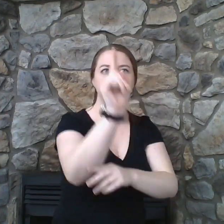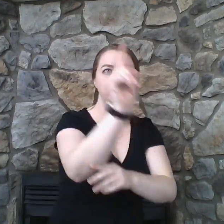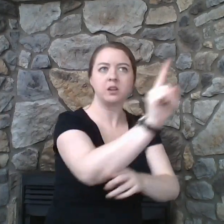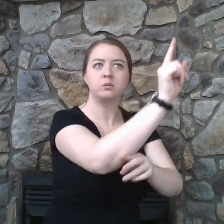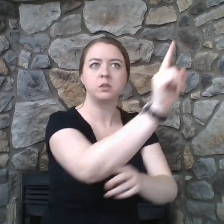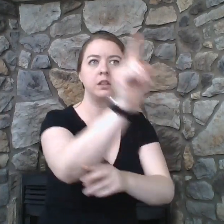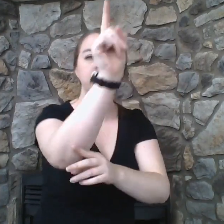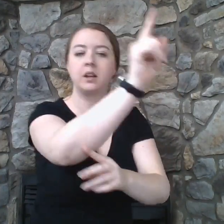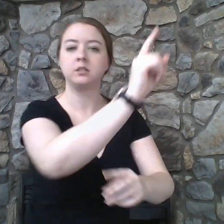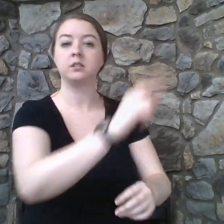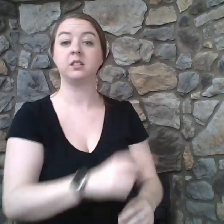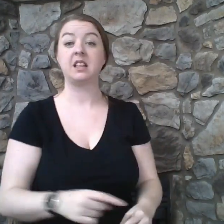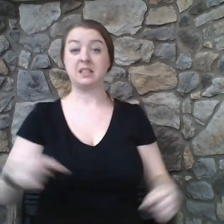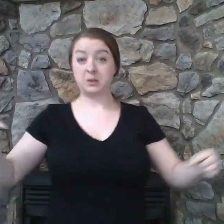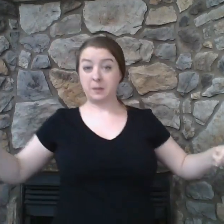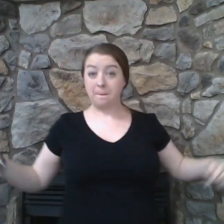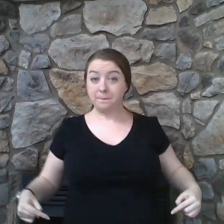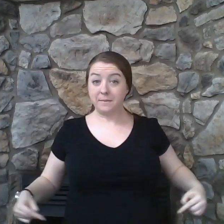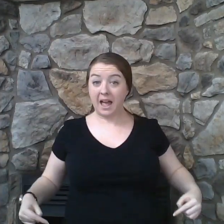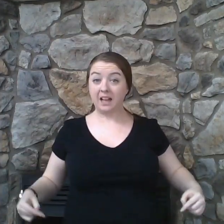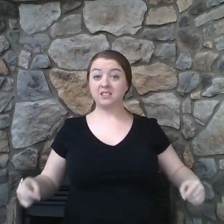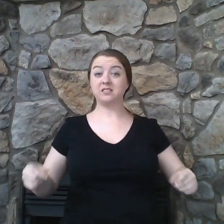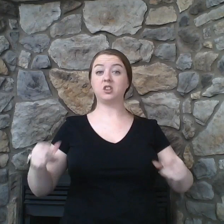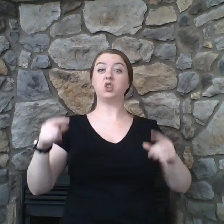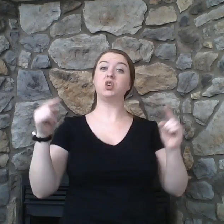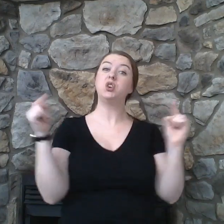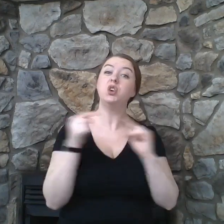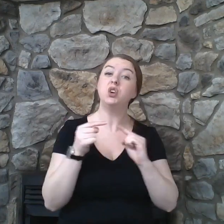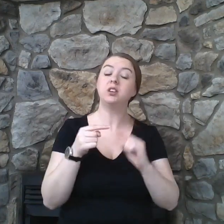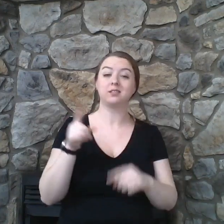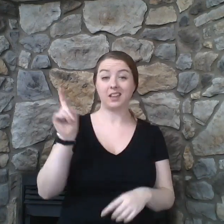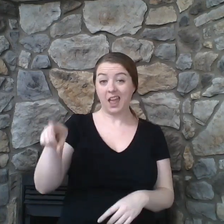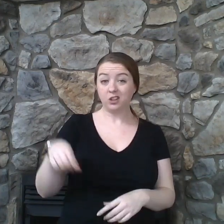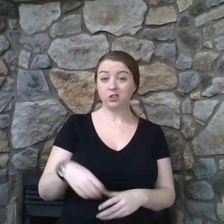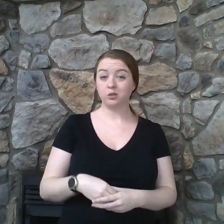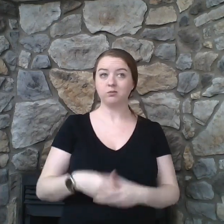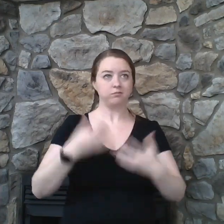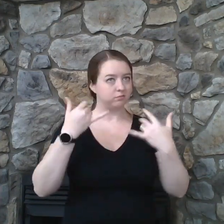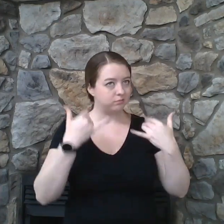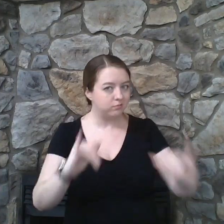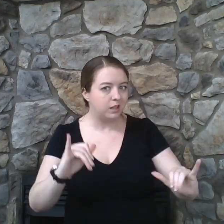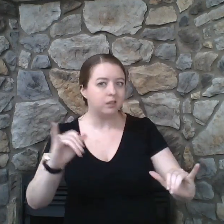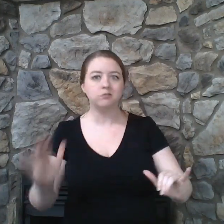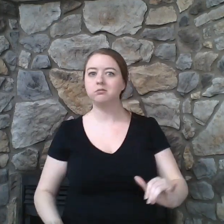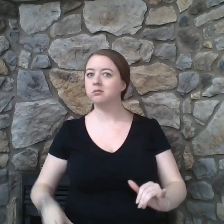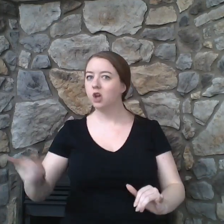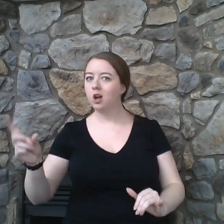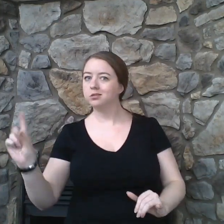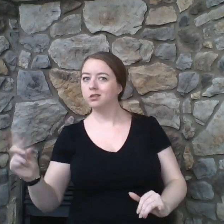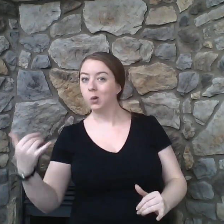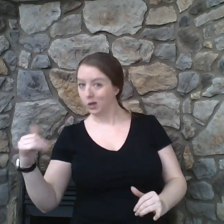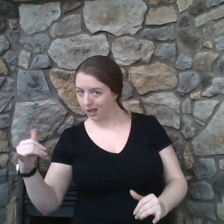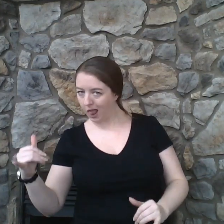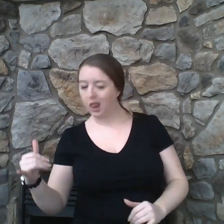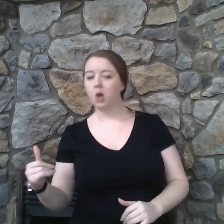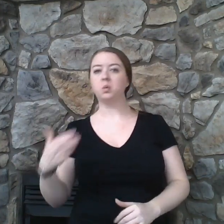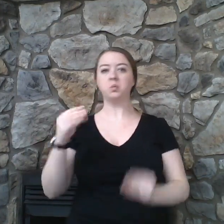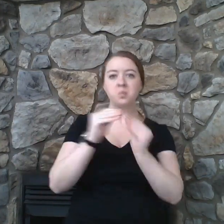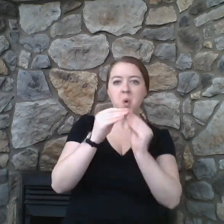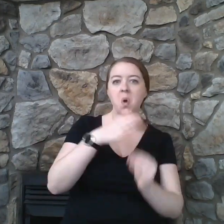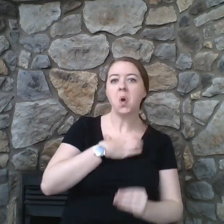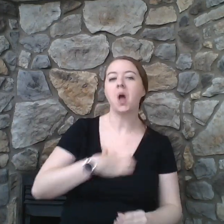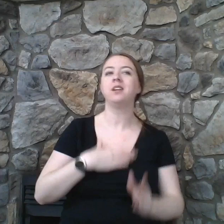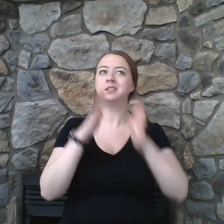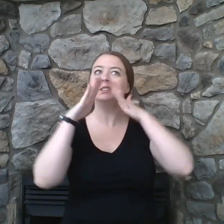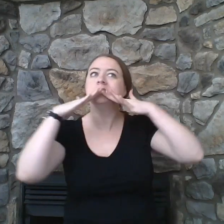and Cancer. He ran till his hind legs ached. He had to. Still ran Dingo, Yellow Dog Dingo, hungrier